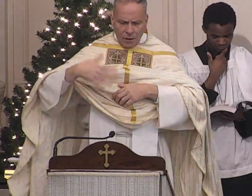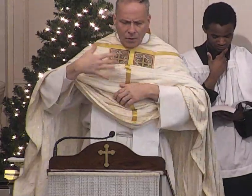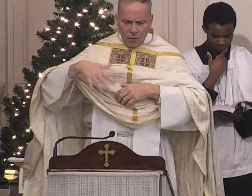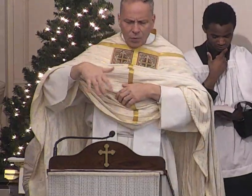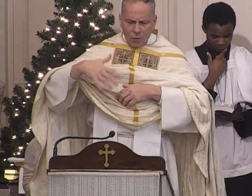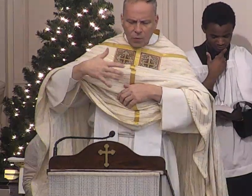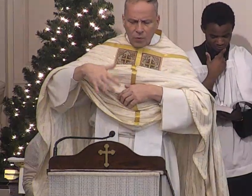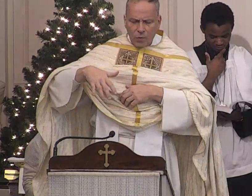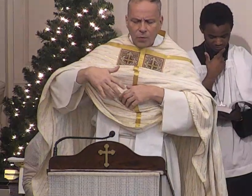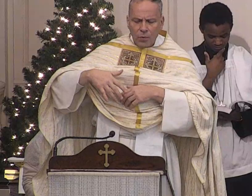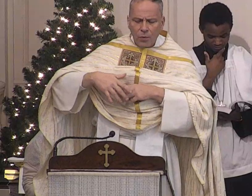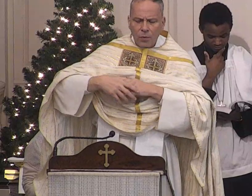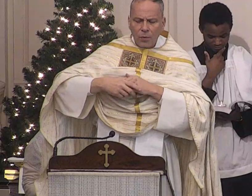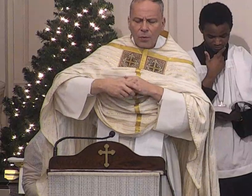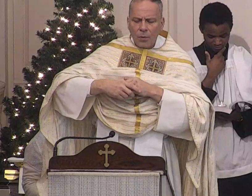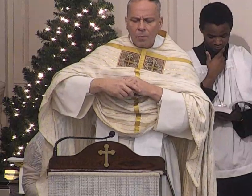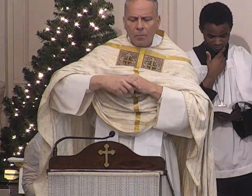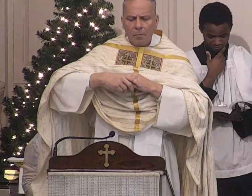shepherds.